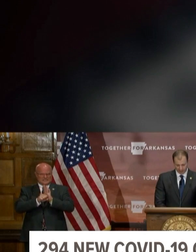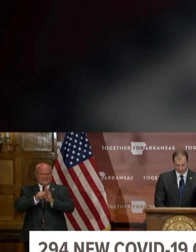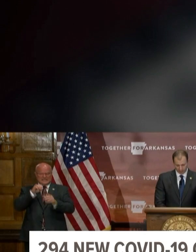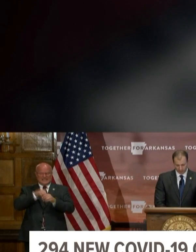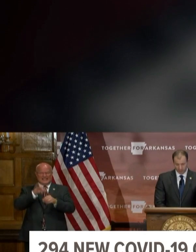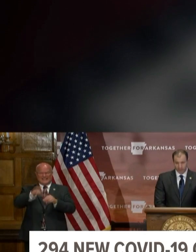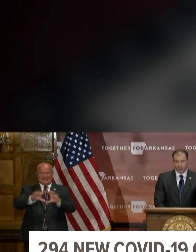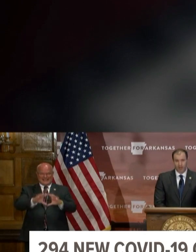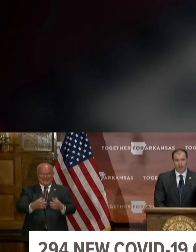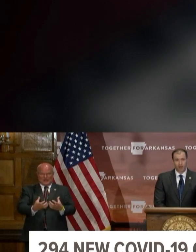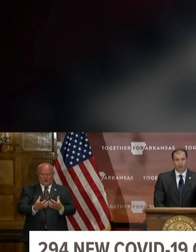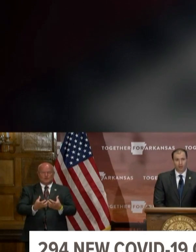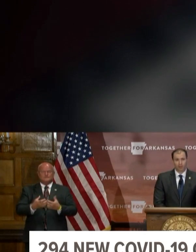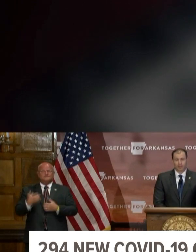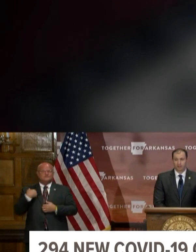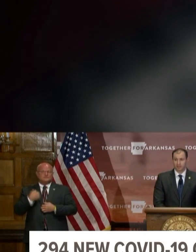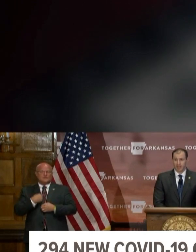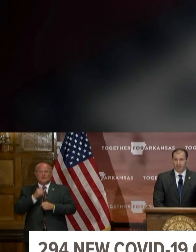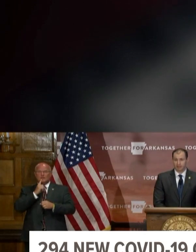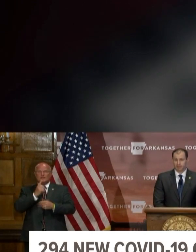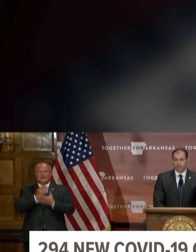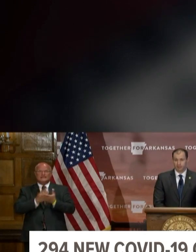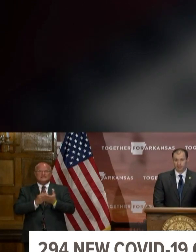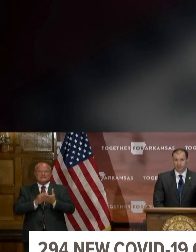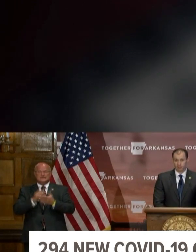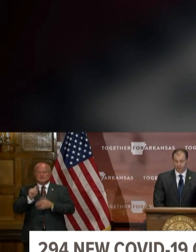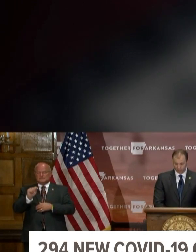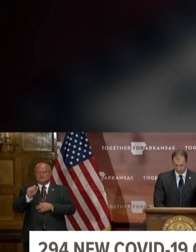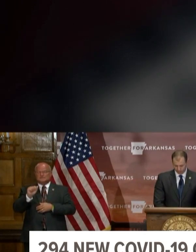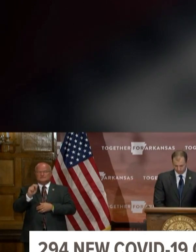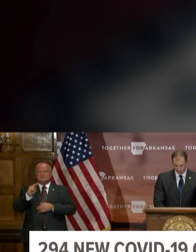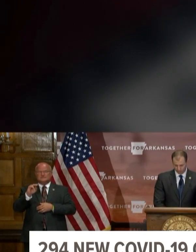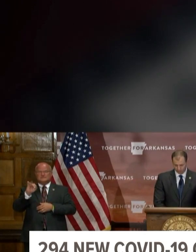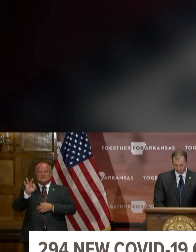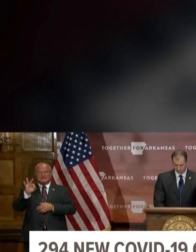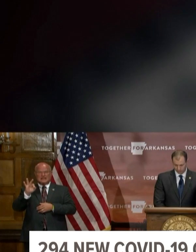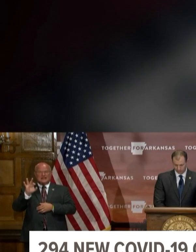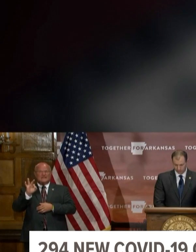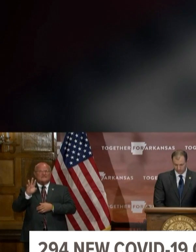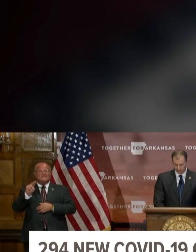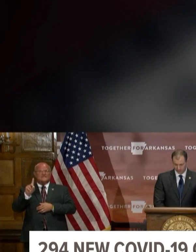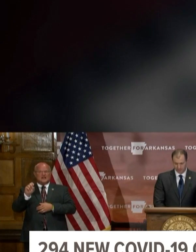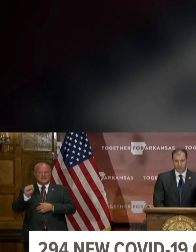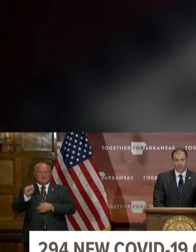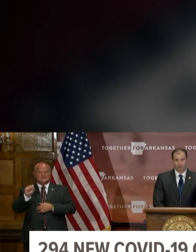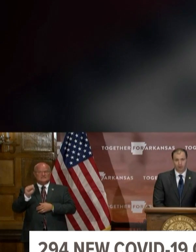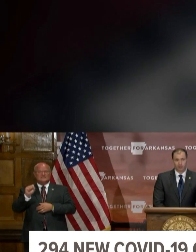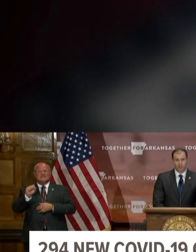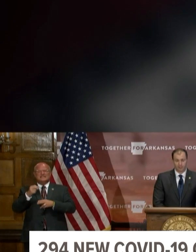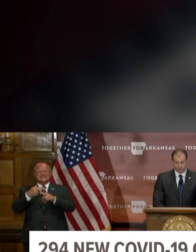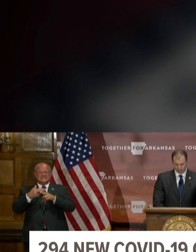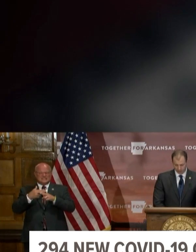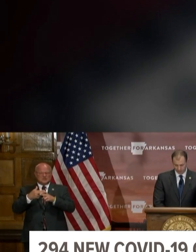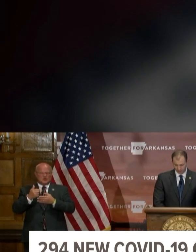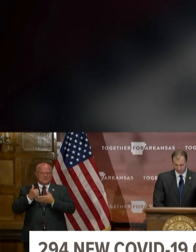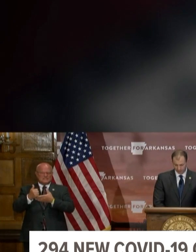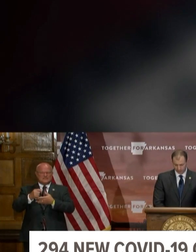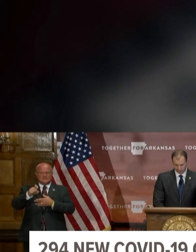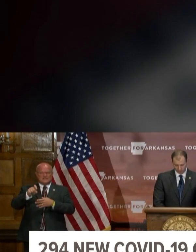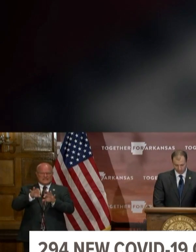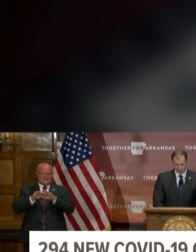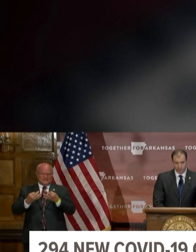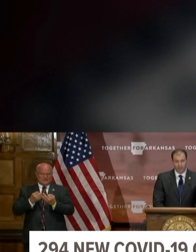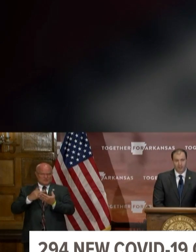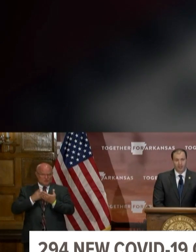this category. And we're going to make some TANF funds available through the Department of Workforce Services. TANF is the Temporary Assistance for Needy